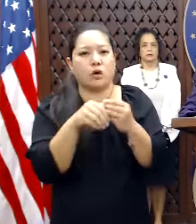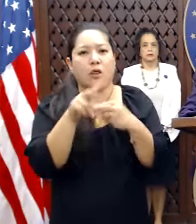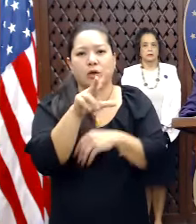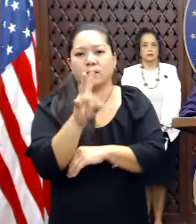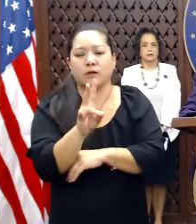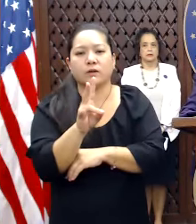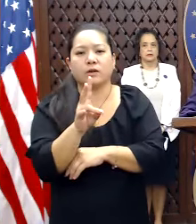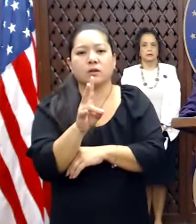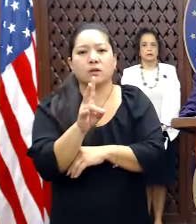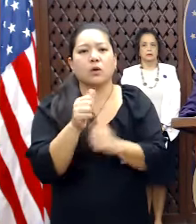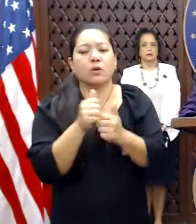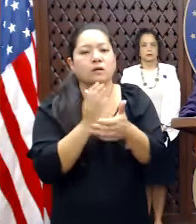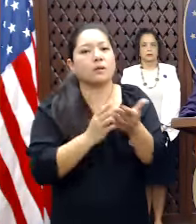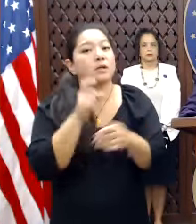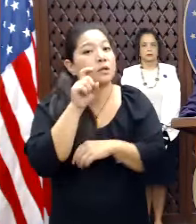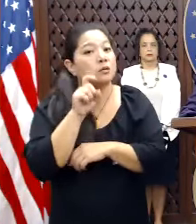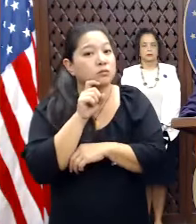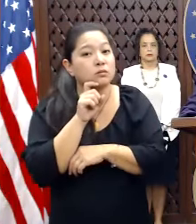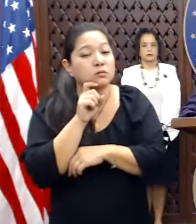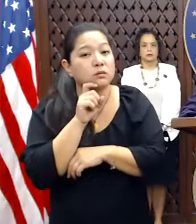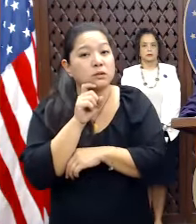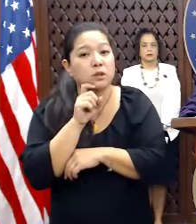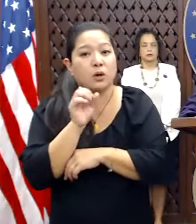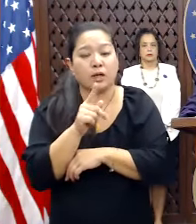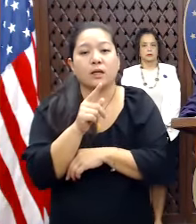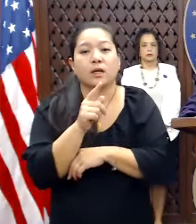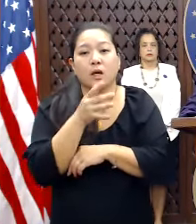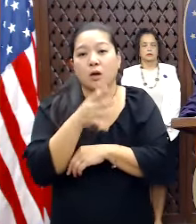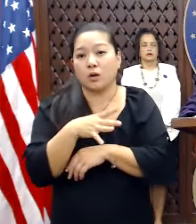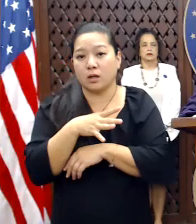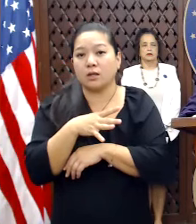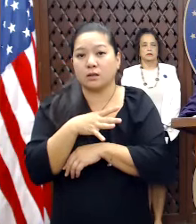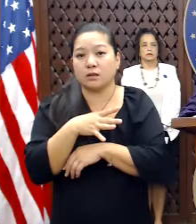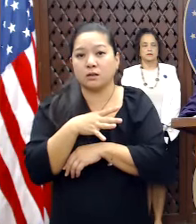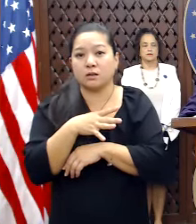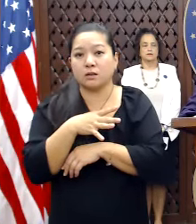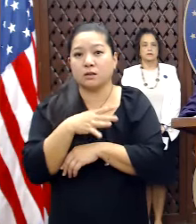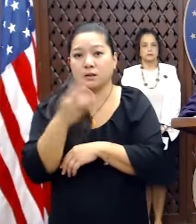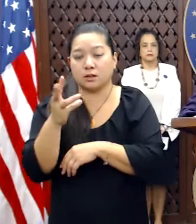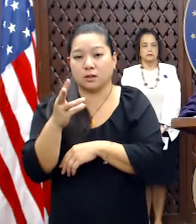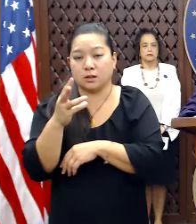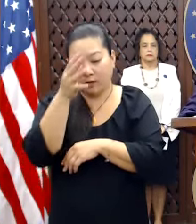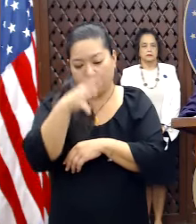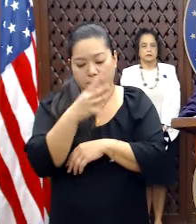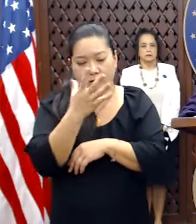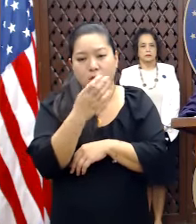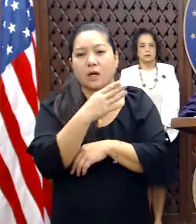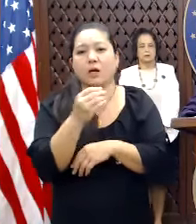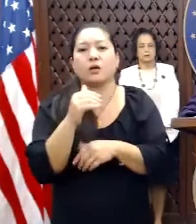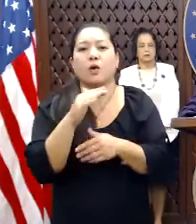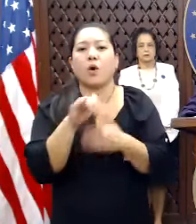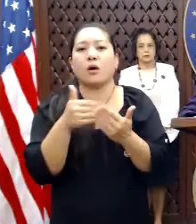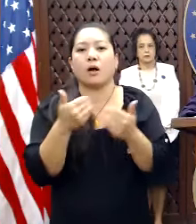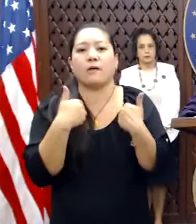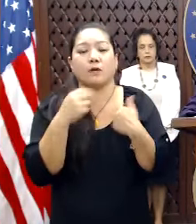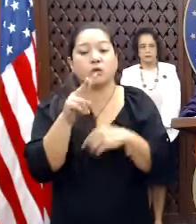In regards to the gender, 16 are males, 21 are females. The medical status of these patients,